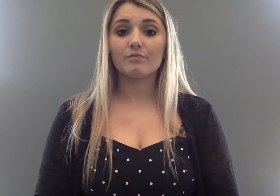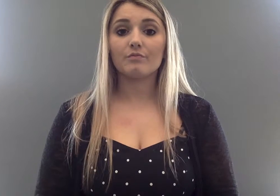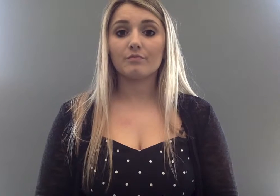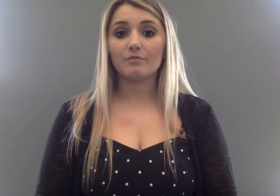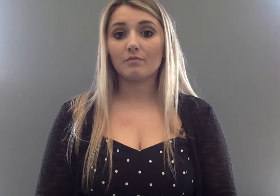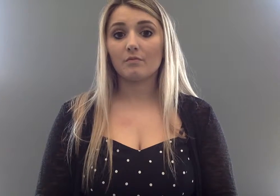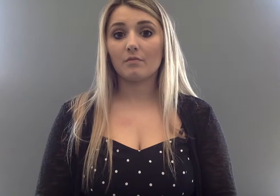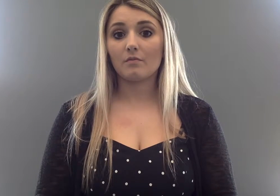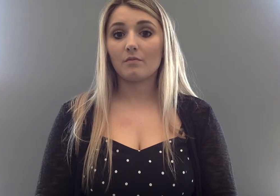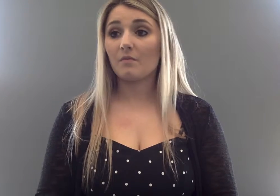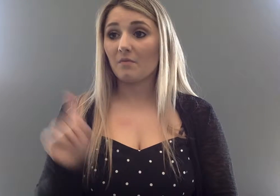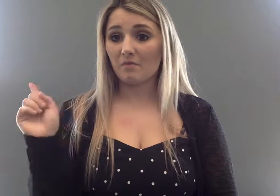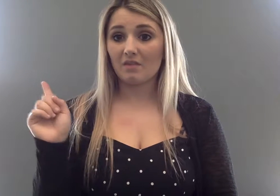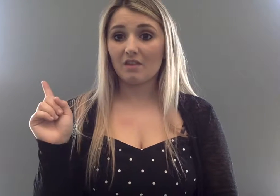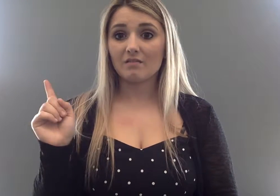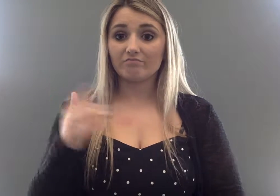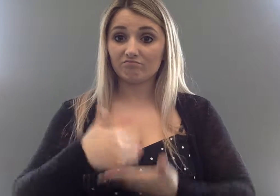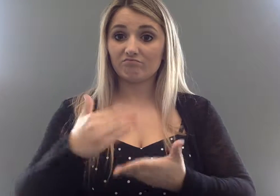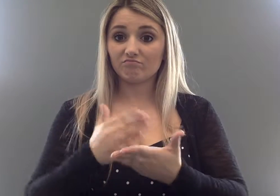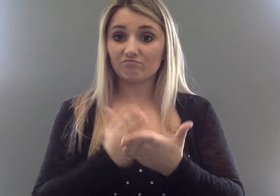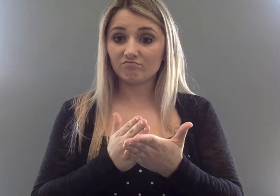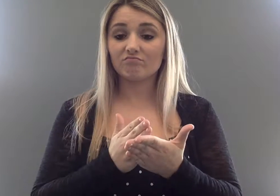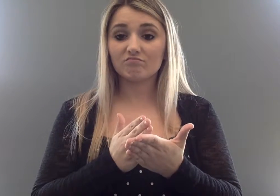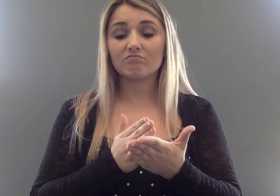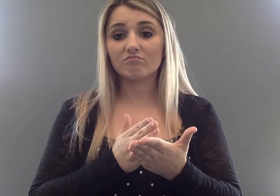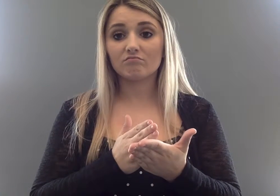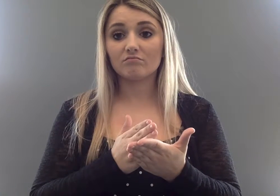What's this graph divided into? Well,